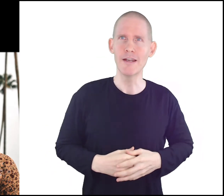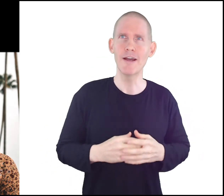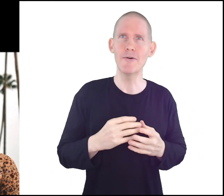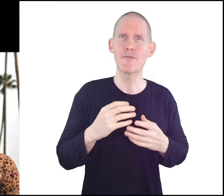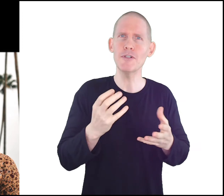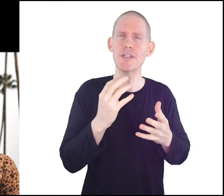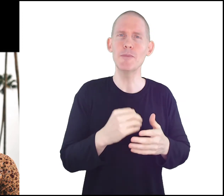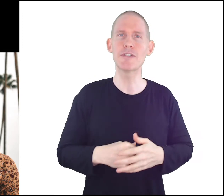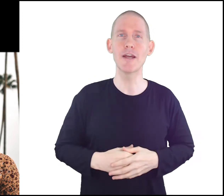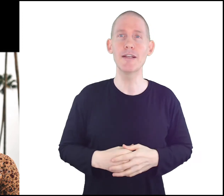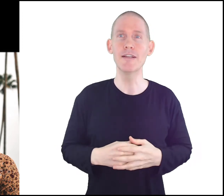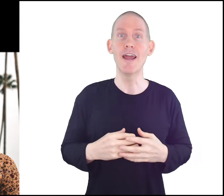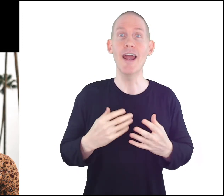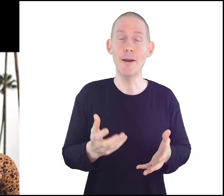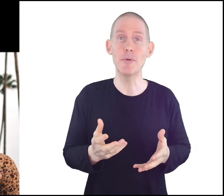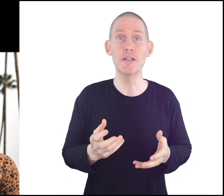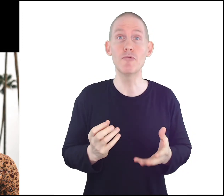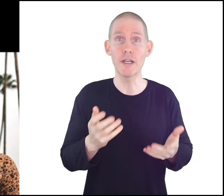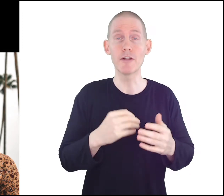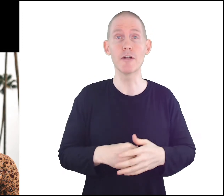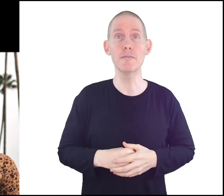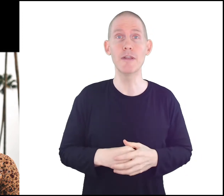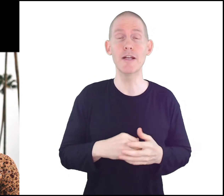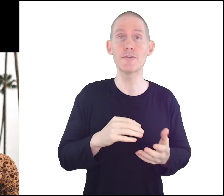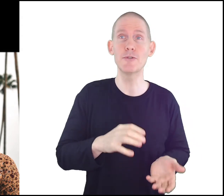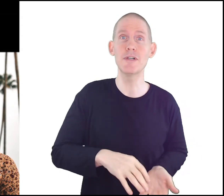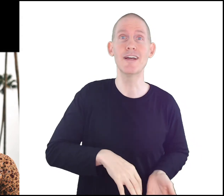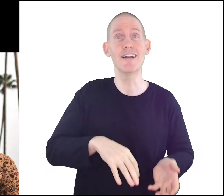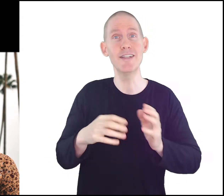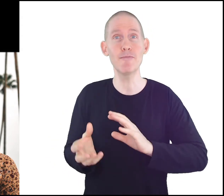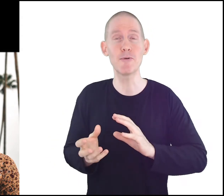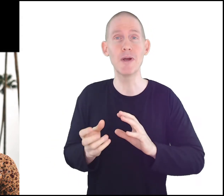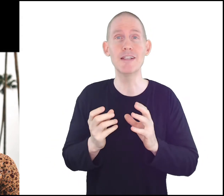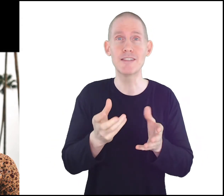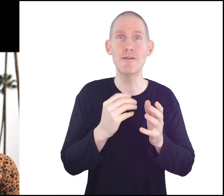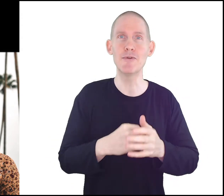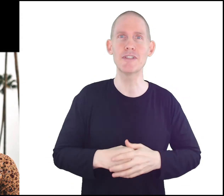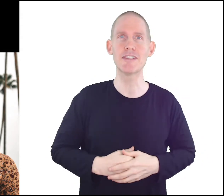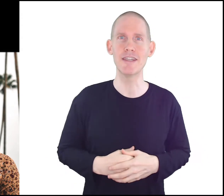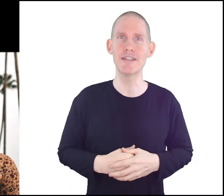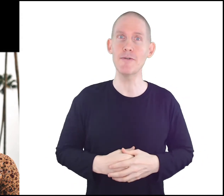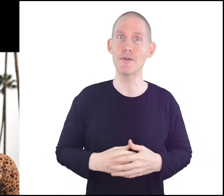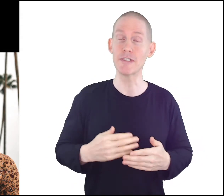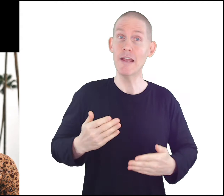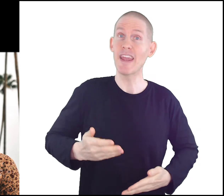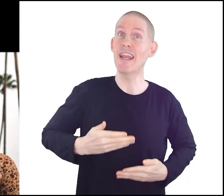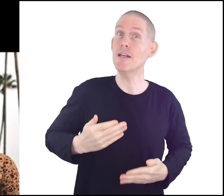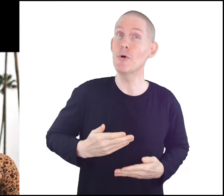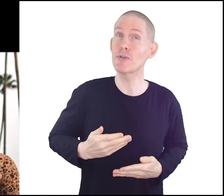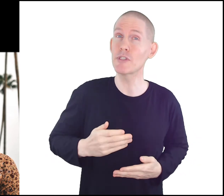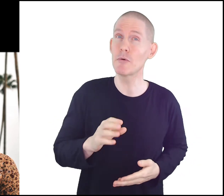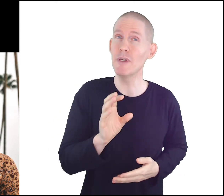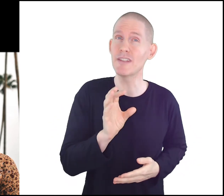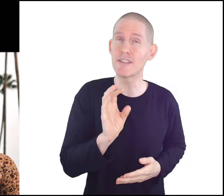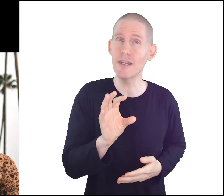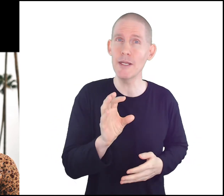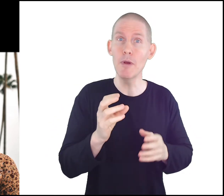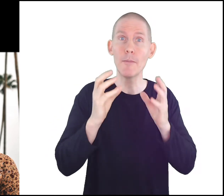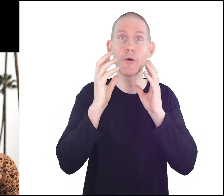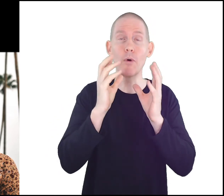Now, first let me sign happy regular, and then I'll do it a different way and see if you can see the difference. The hand motions will be the same, but watch